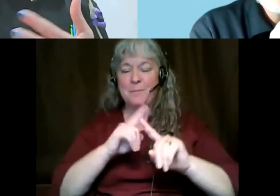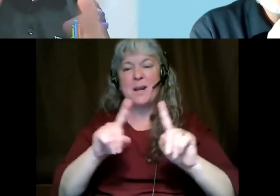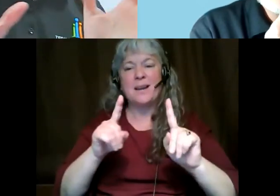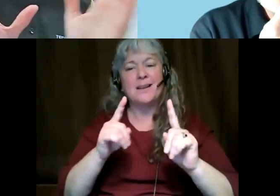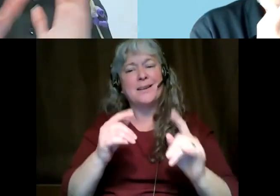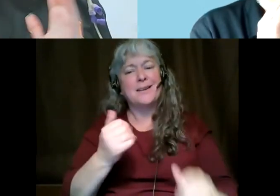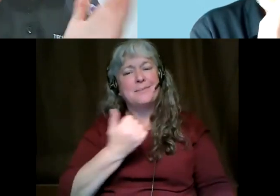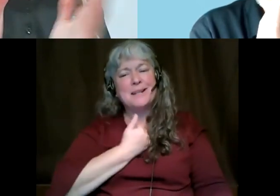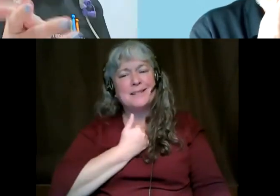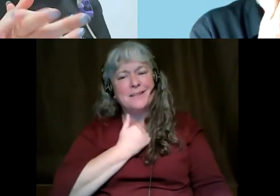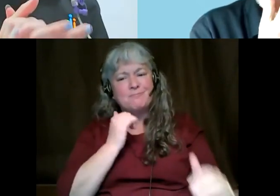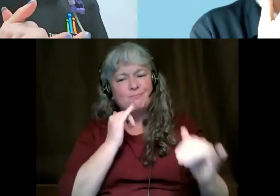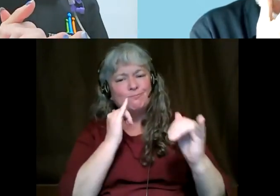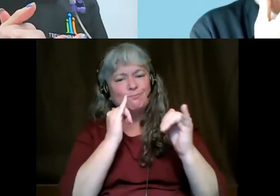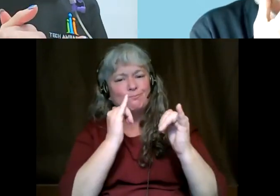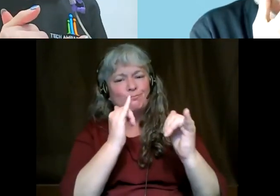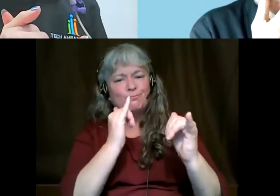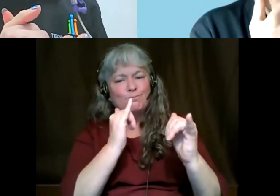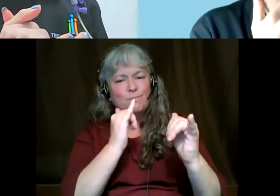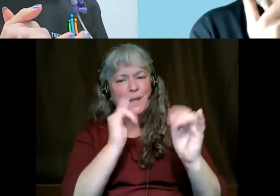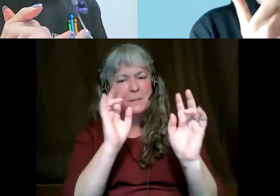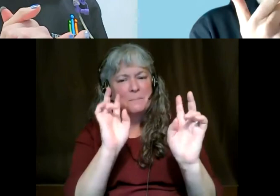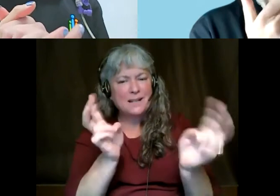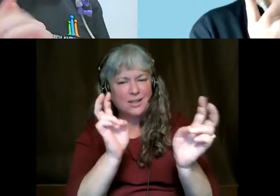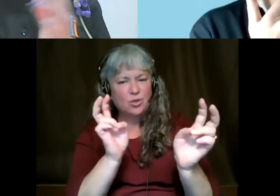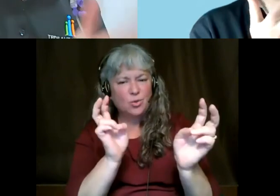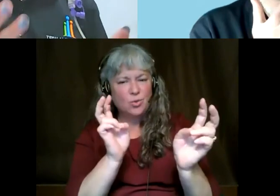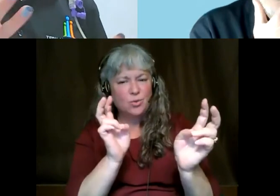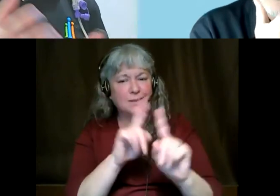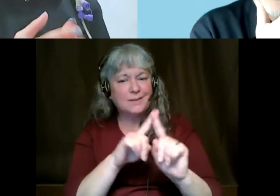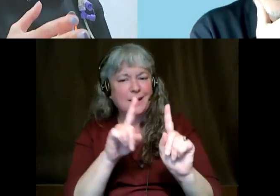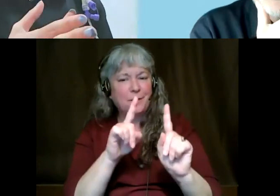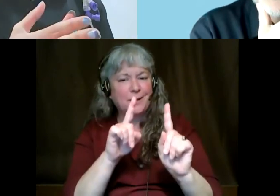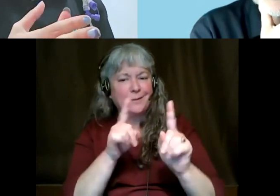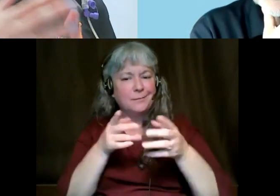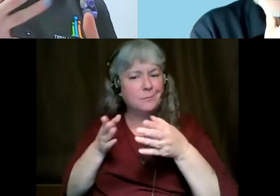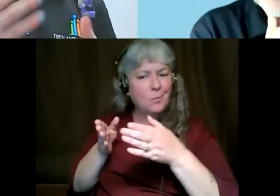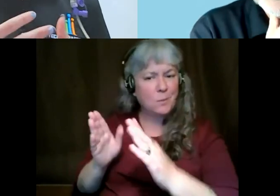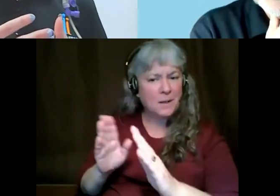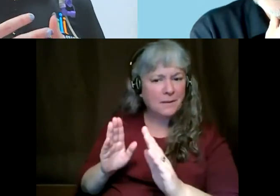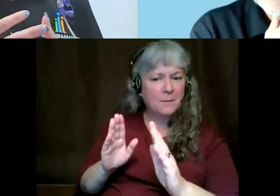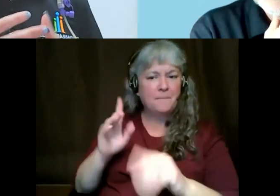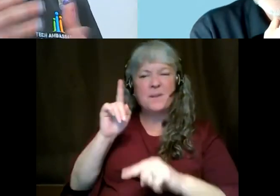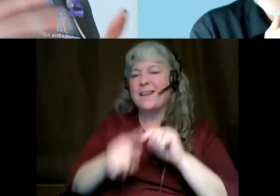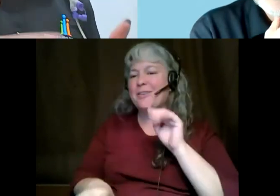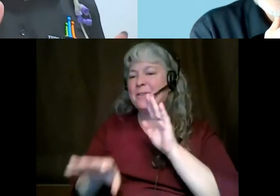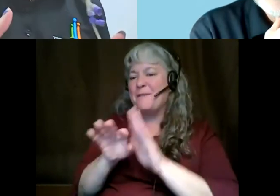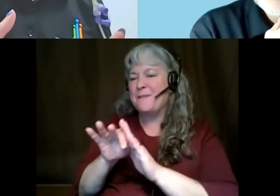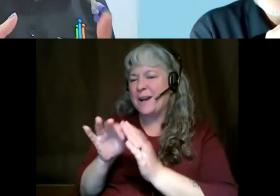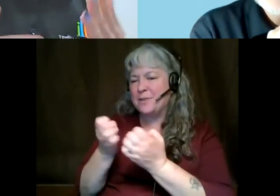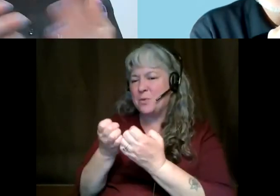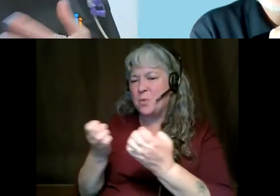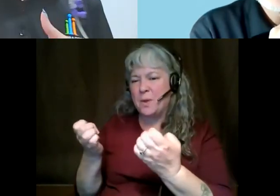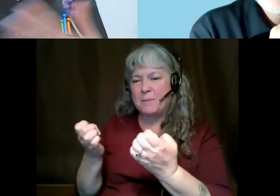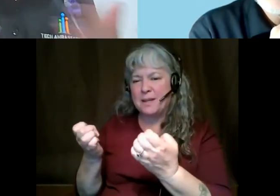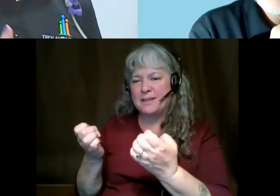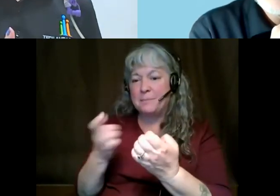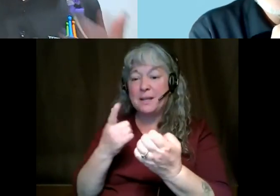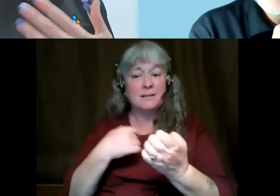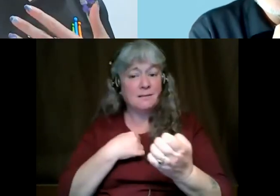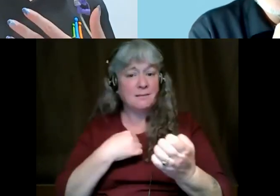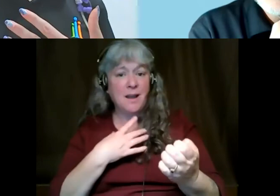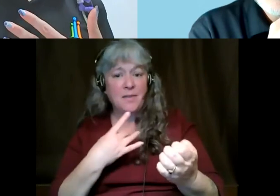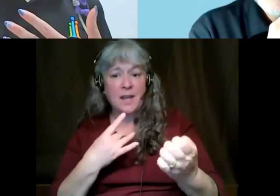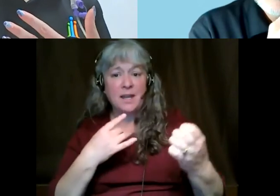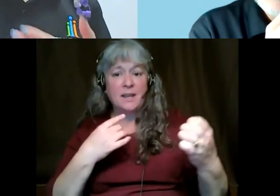to this from a slightly different angle of I couldn't find a device that really suited that I like to walk and then I also like to roll